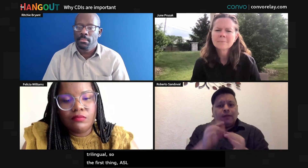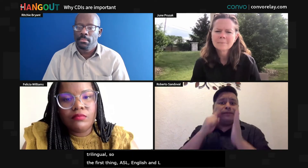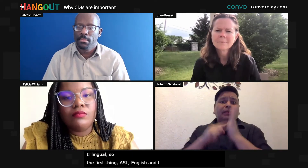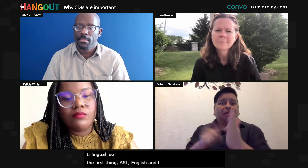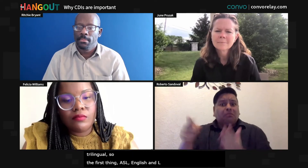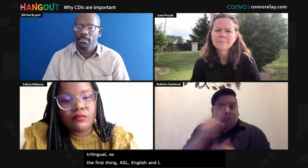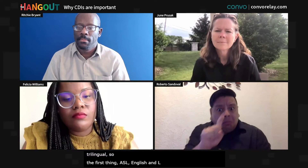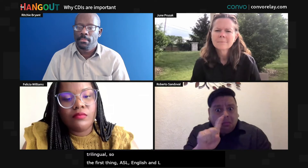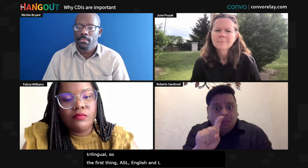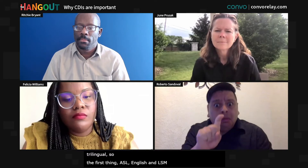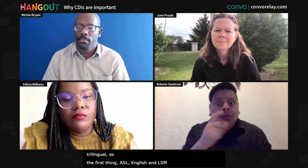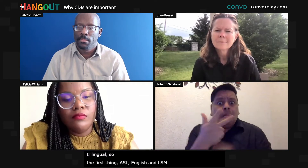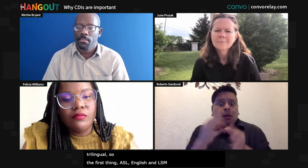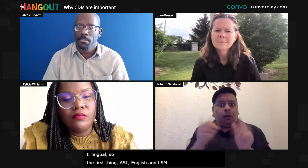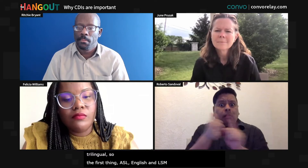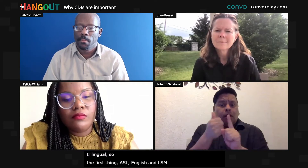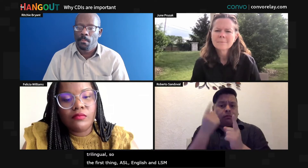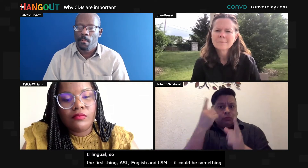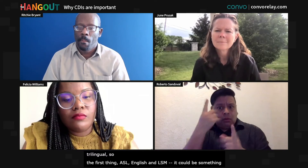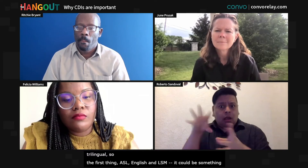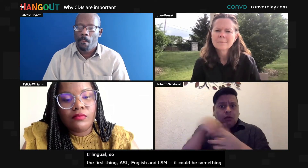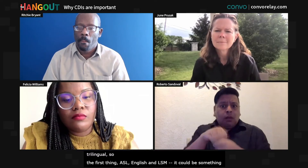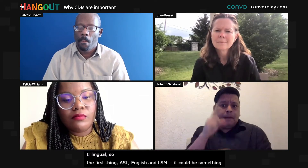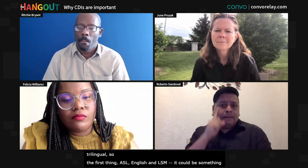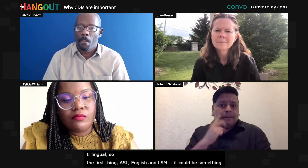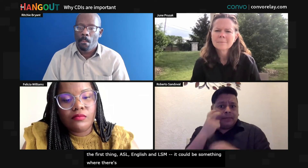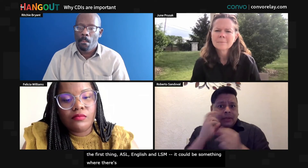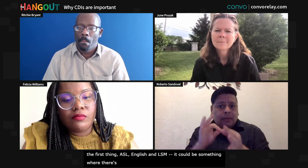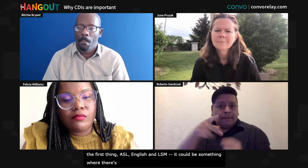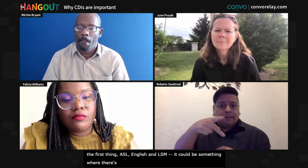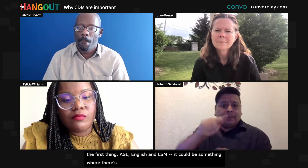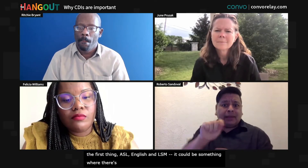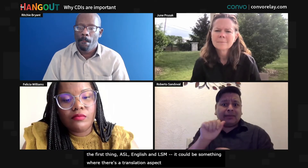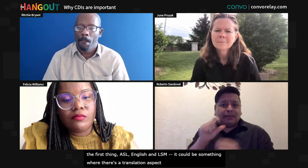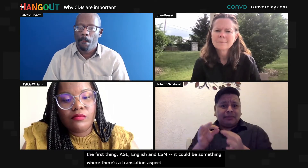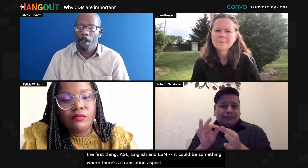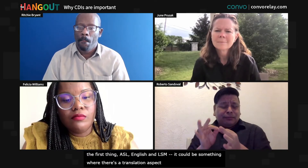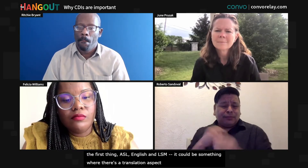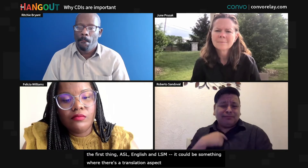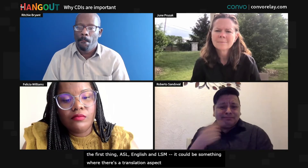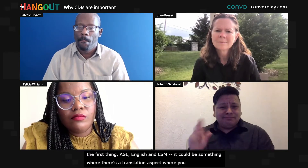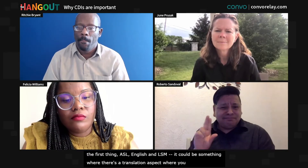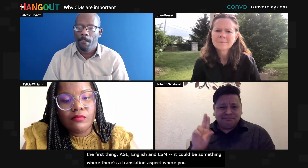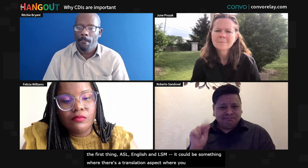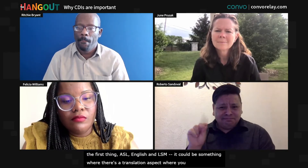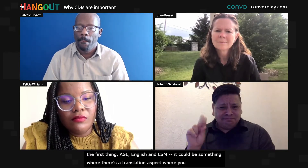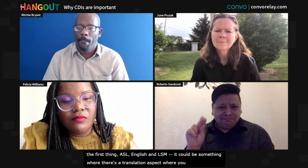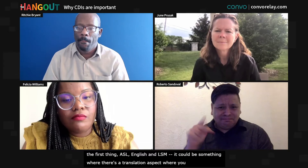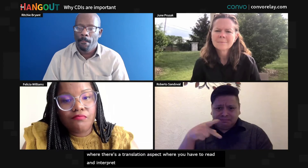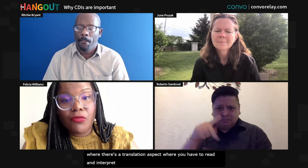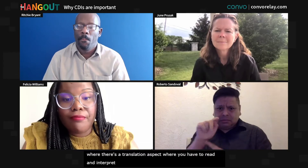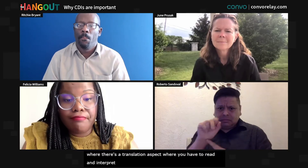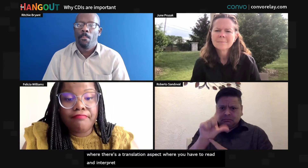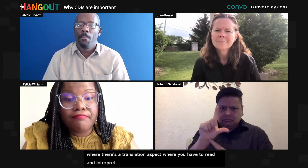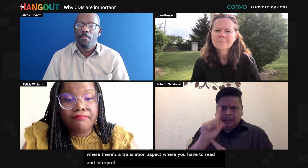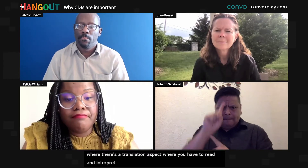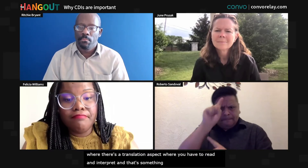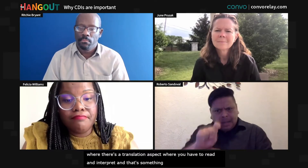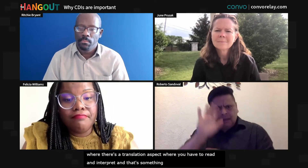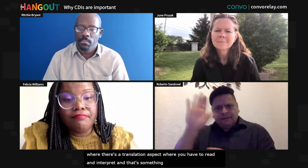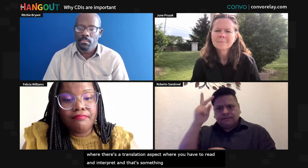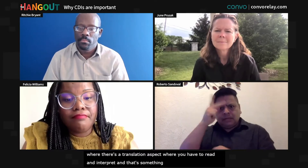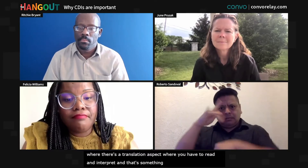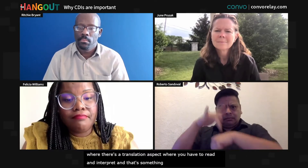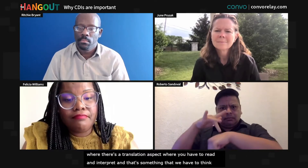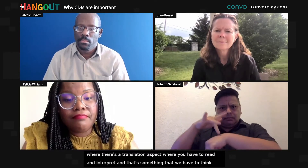there's a translation aspect where you have to read and interpret. So that's something that we have to think about. And are you thinking about deafblind people that are able